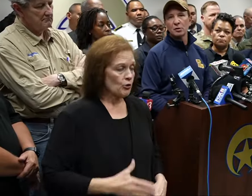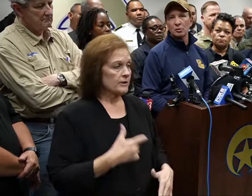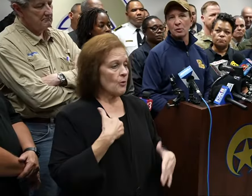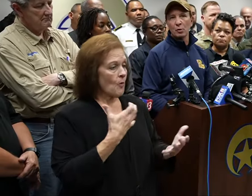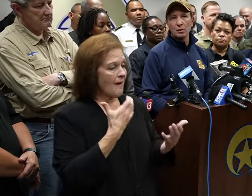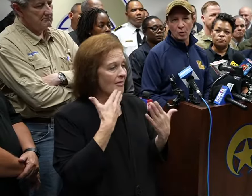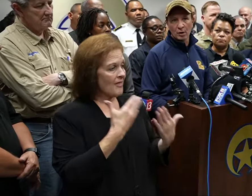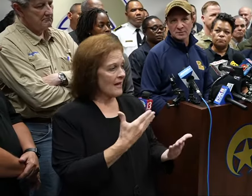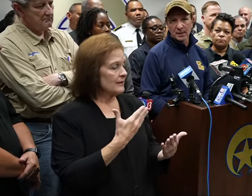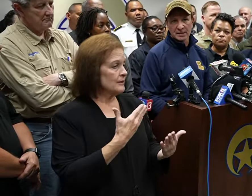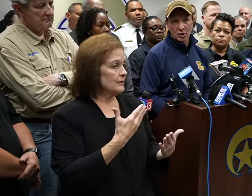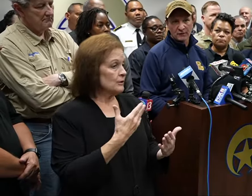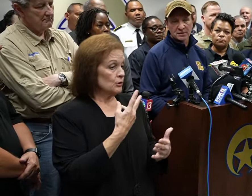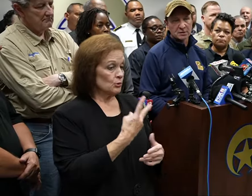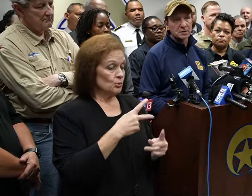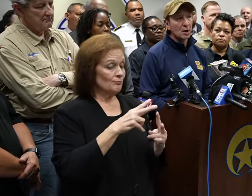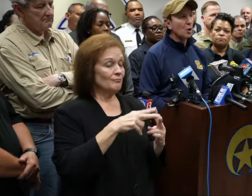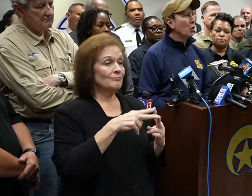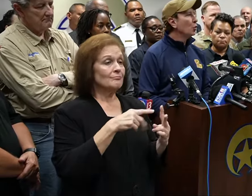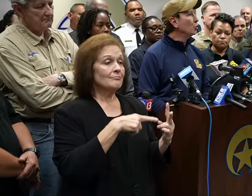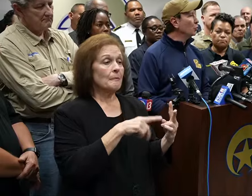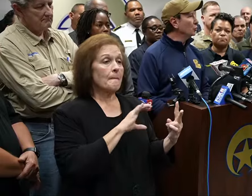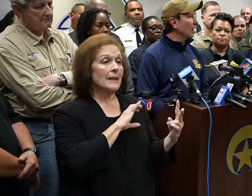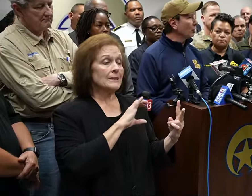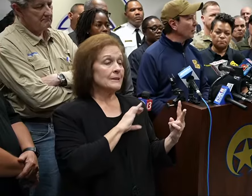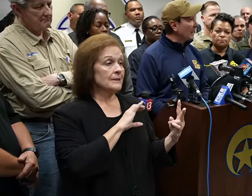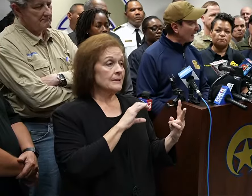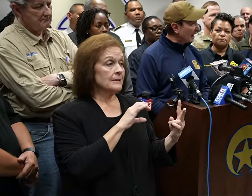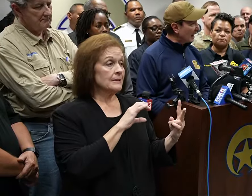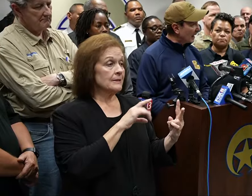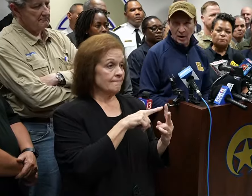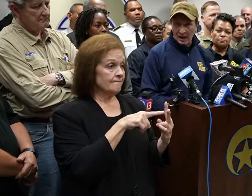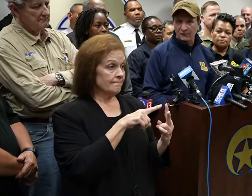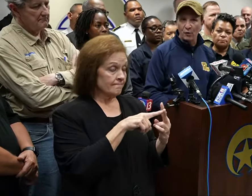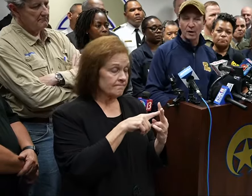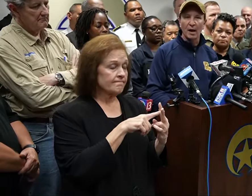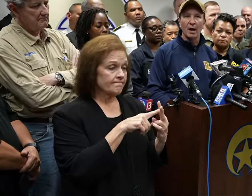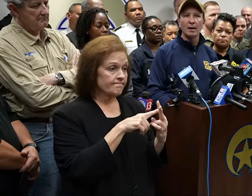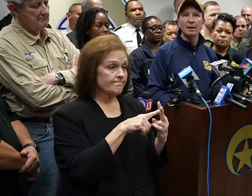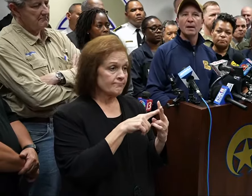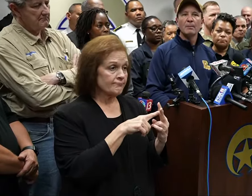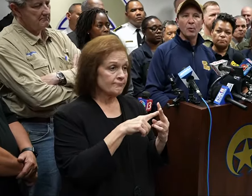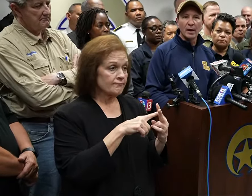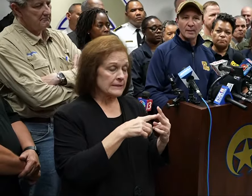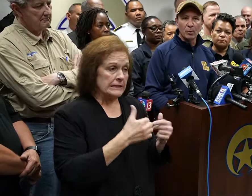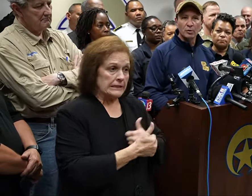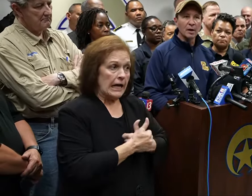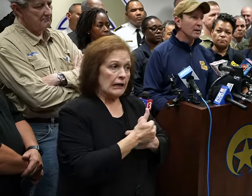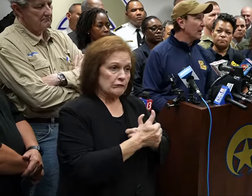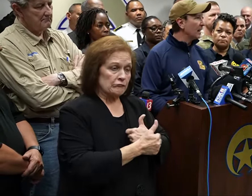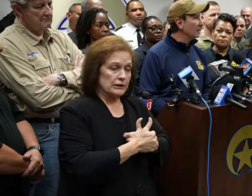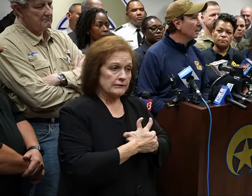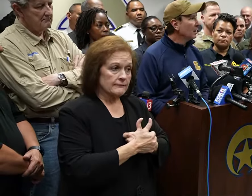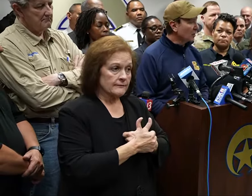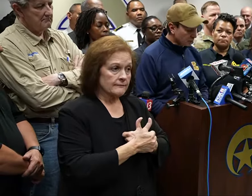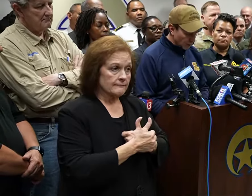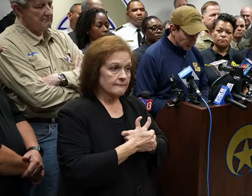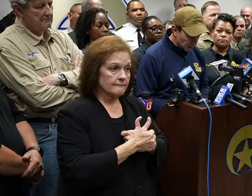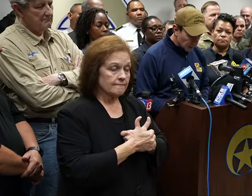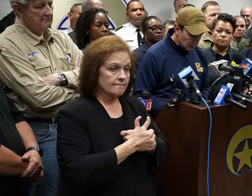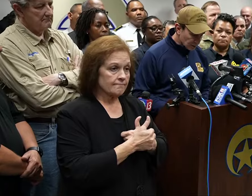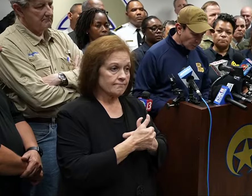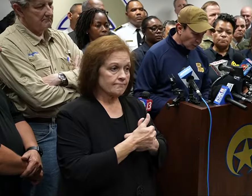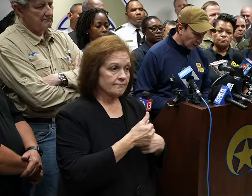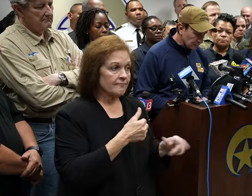to thank the two New Orleans police officers who not only laid their life on the line, but were able to eliminate the